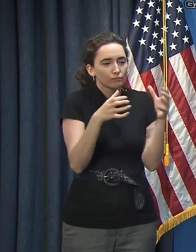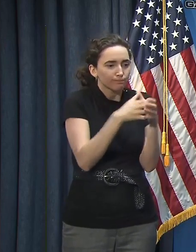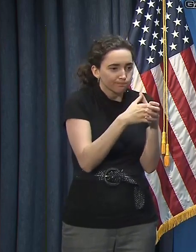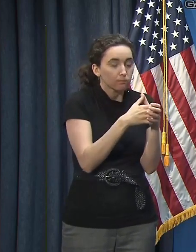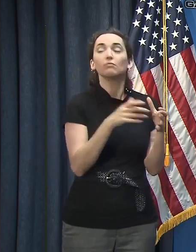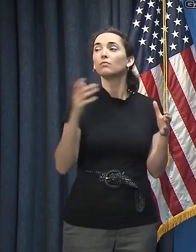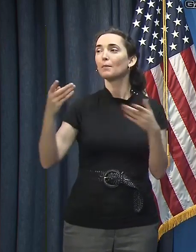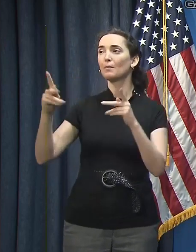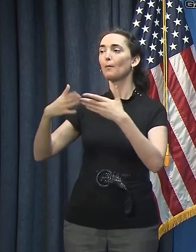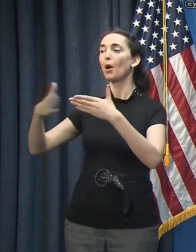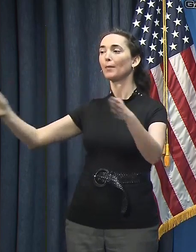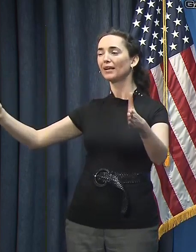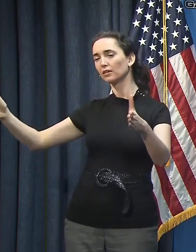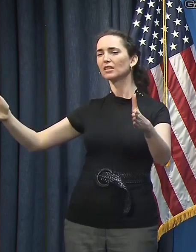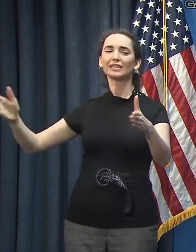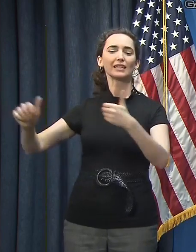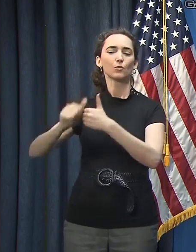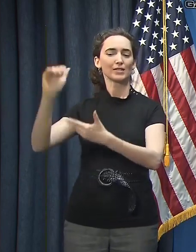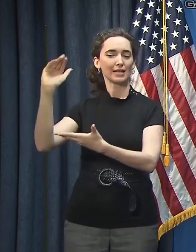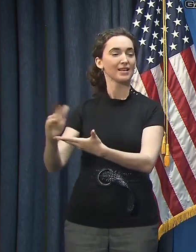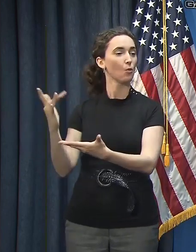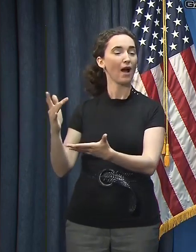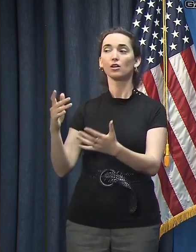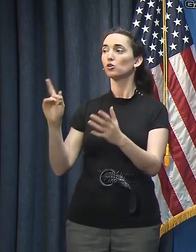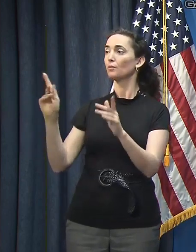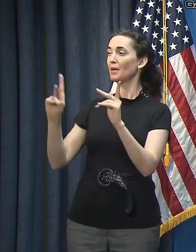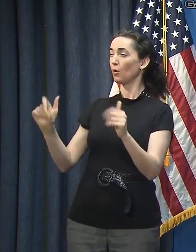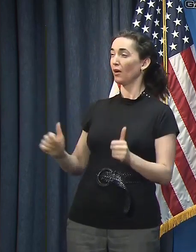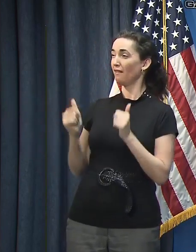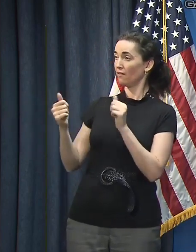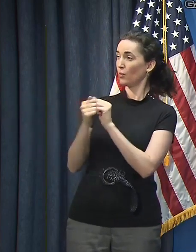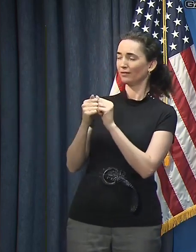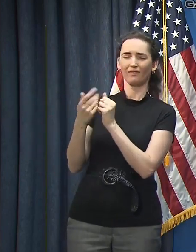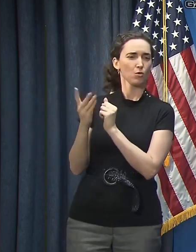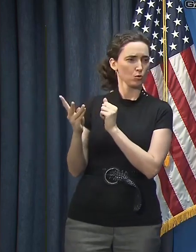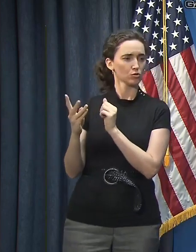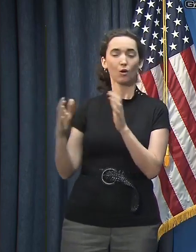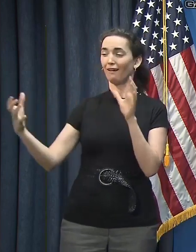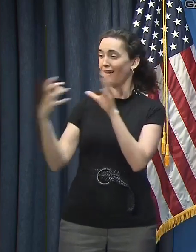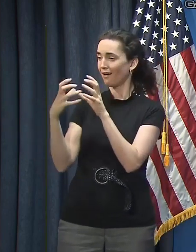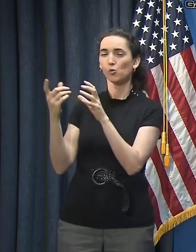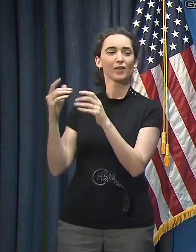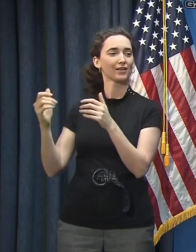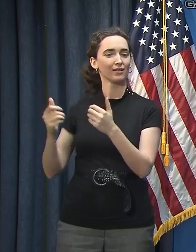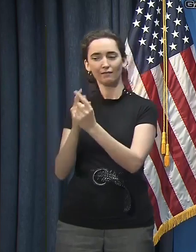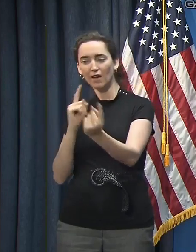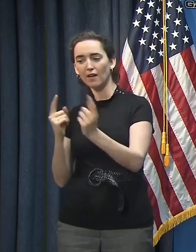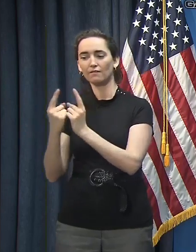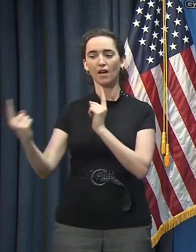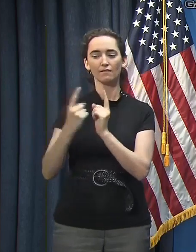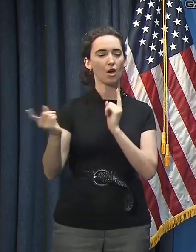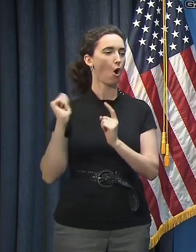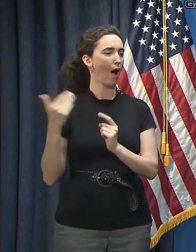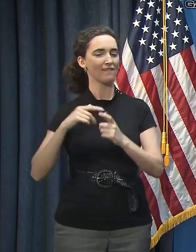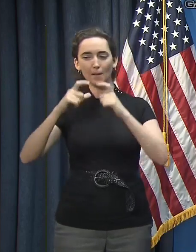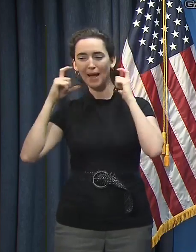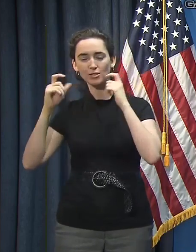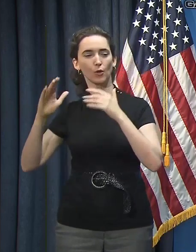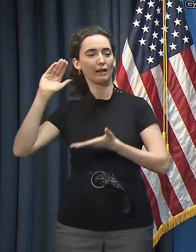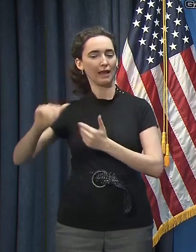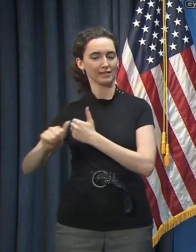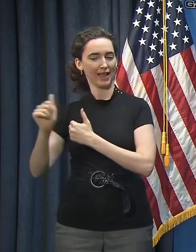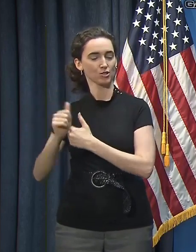going to be around such a large number of people that may never have been exposed to the virus is less because we're all following social distancing, we're all wearing masks.